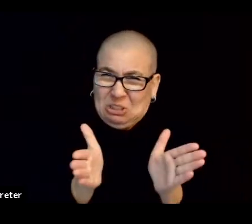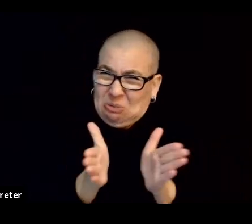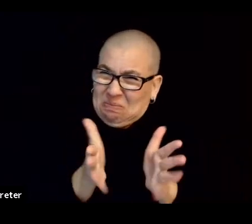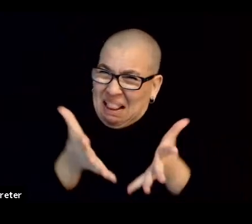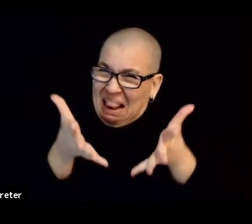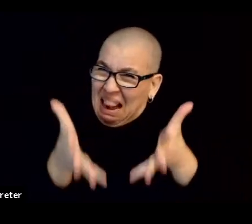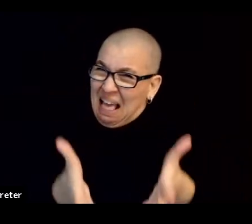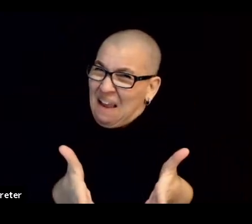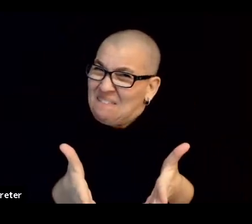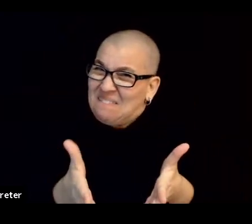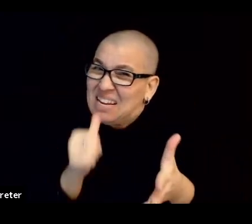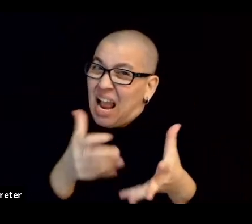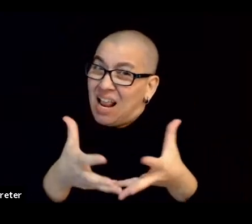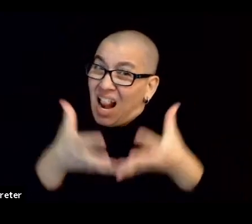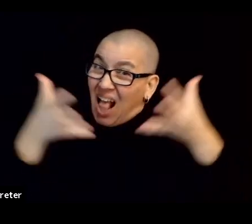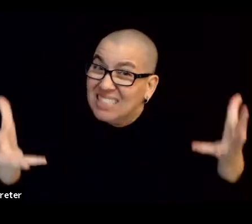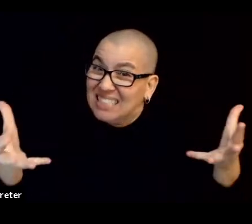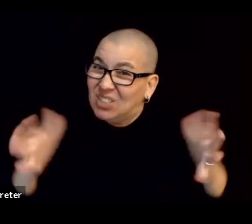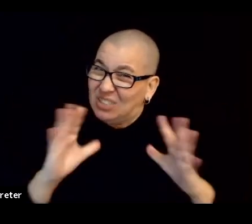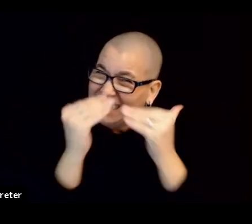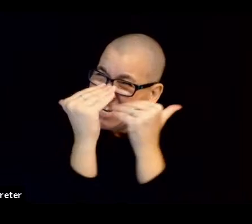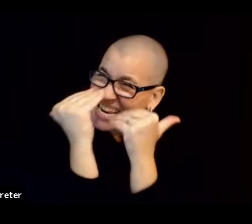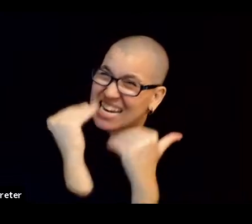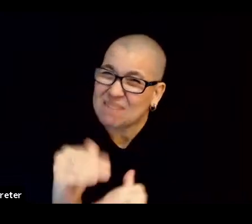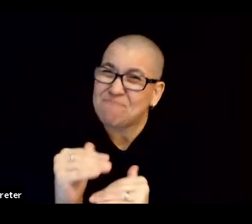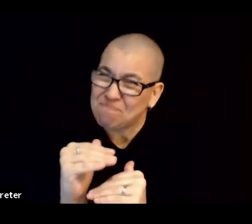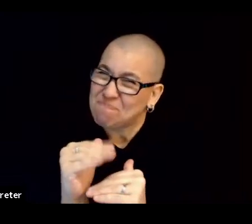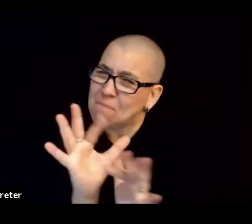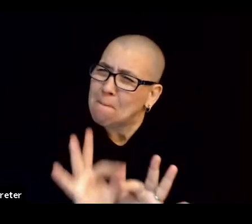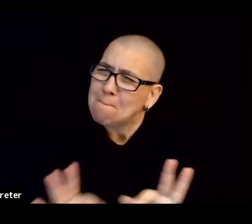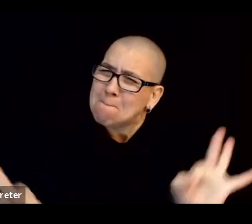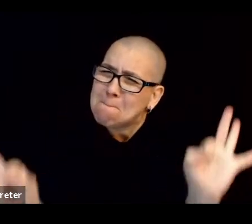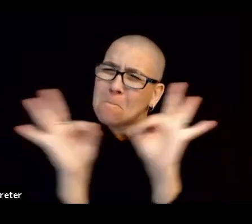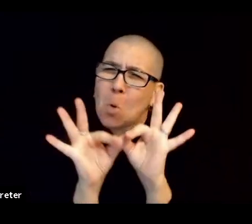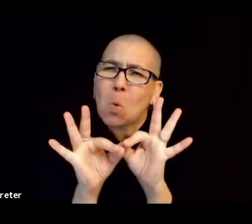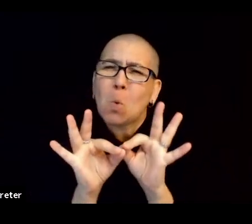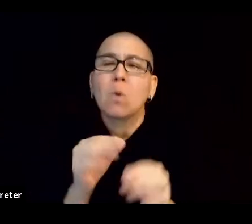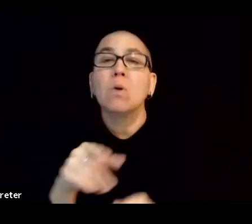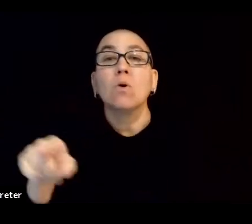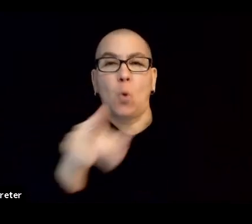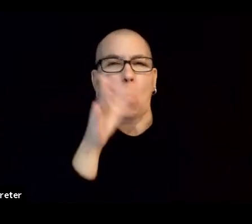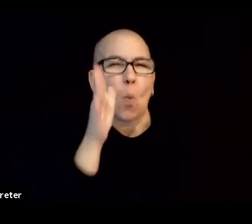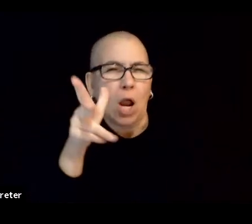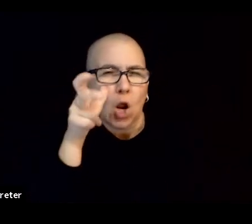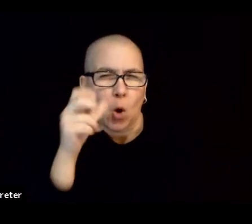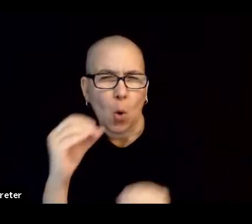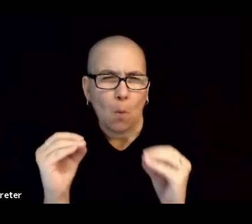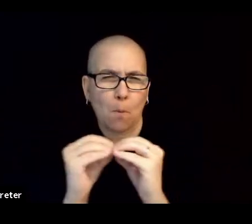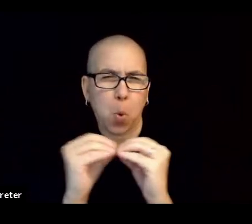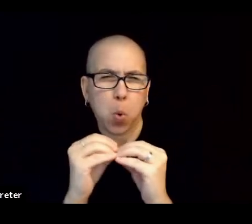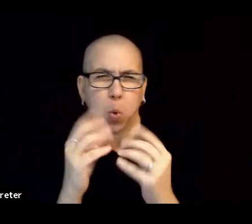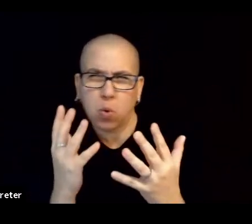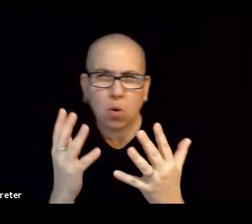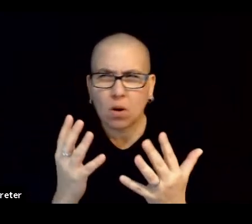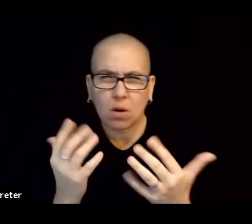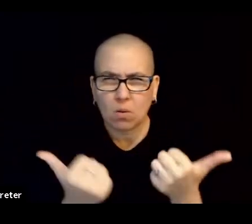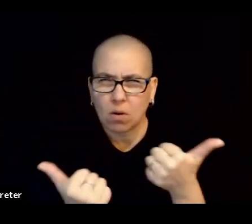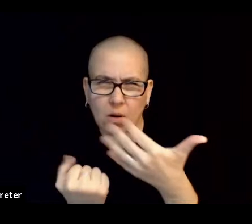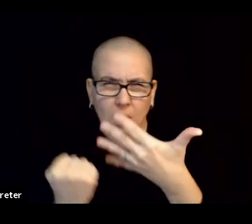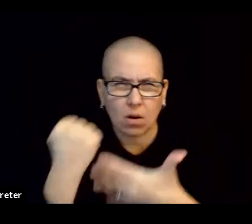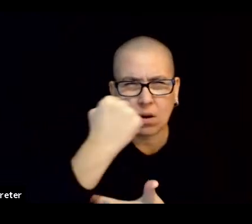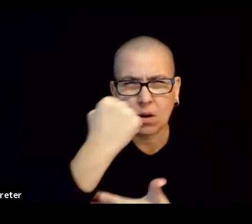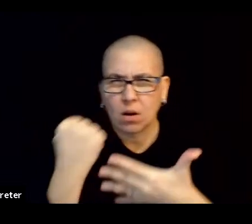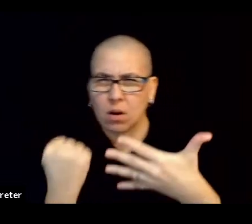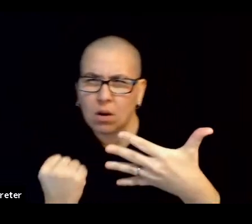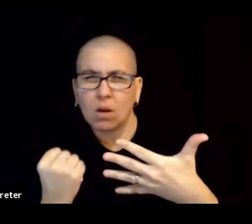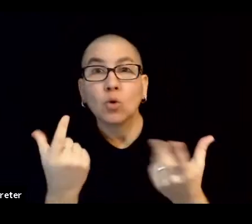all we have. You'll hear more about how this will be set up. It will be an orderly process through either calling or a website. Folks will